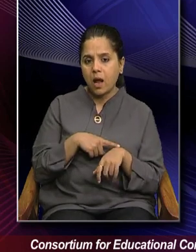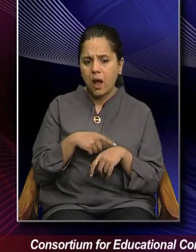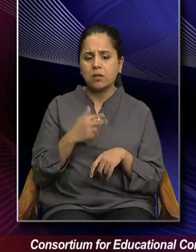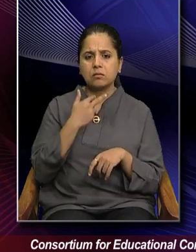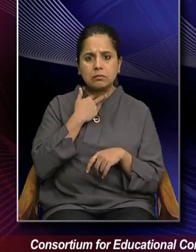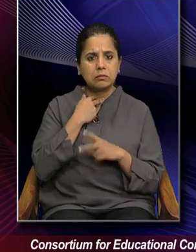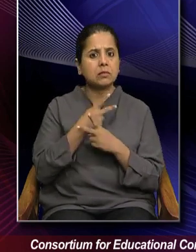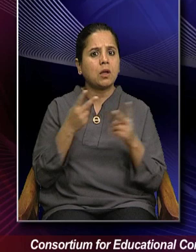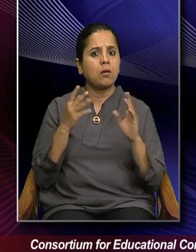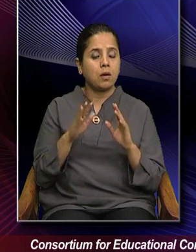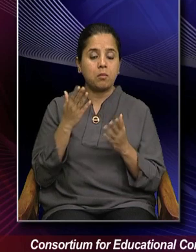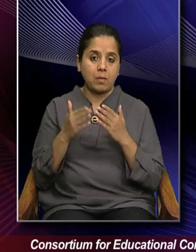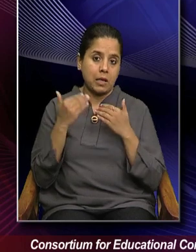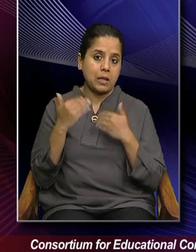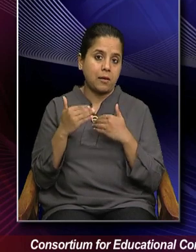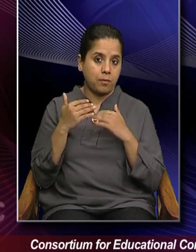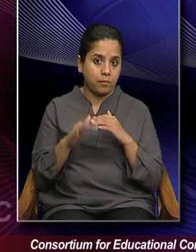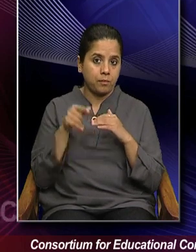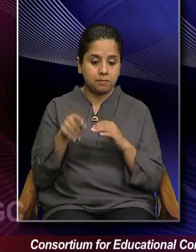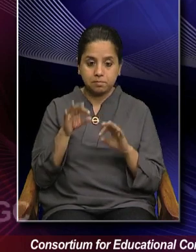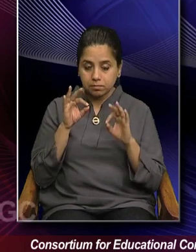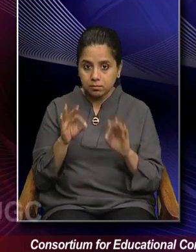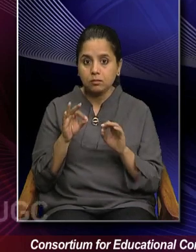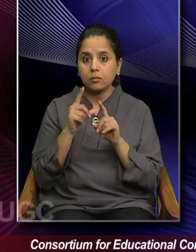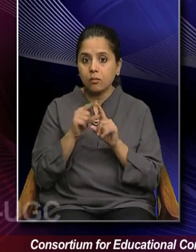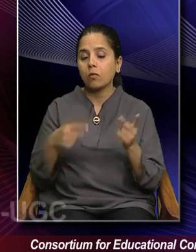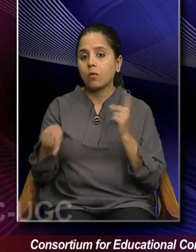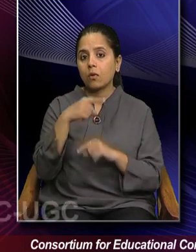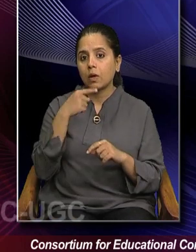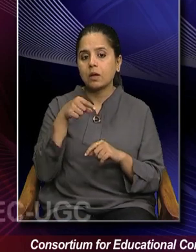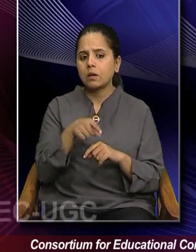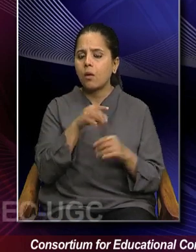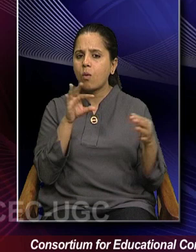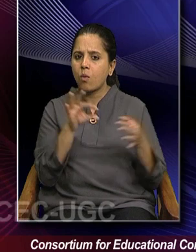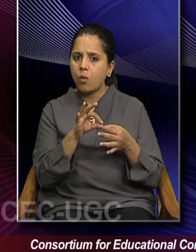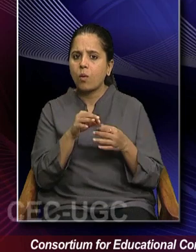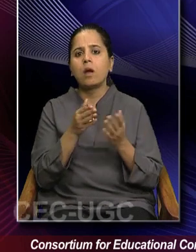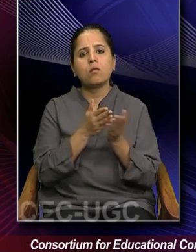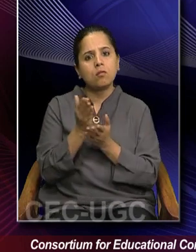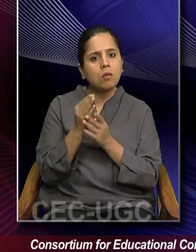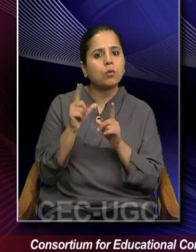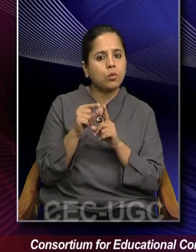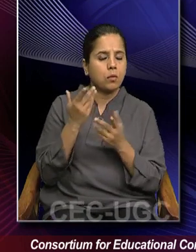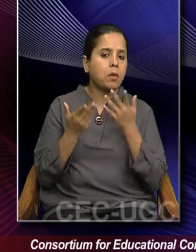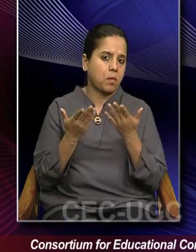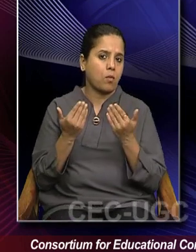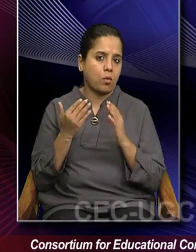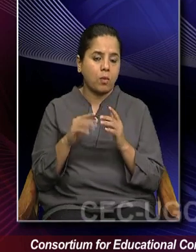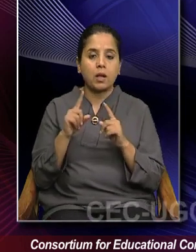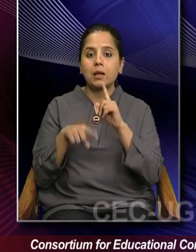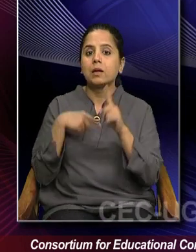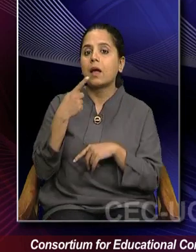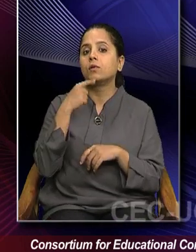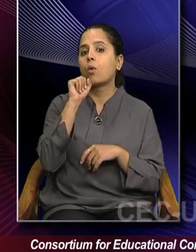also, which may limit the effectiveness of this particular technique. The next is